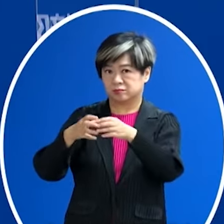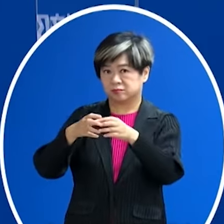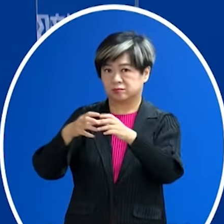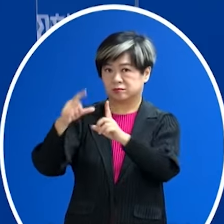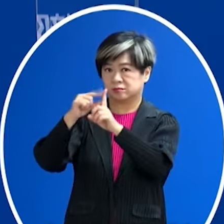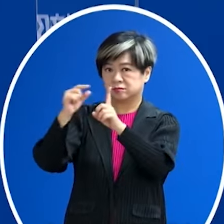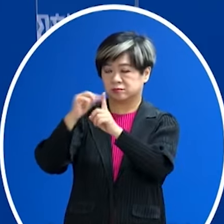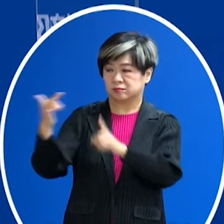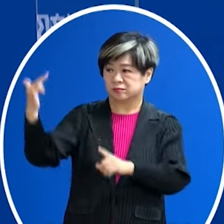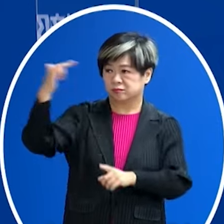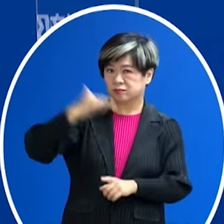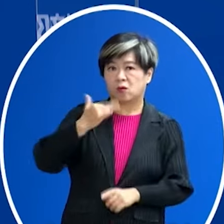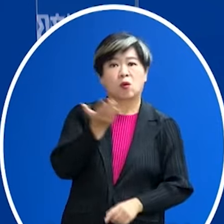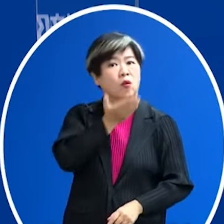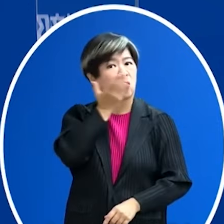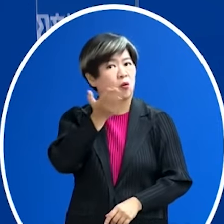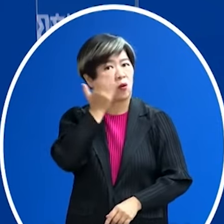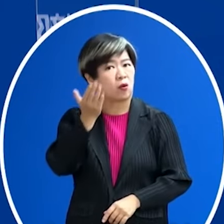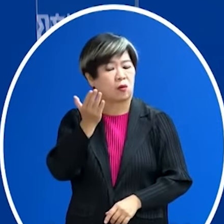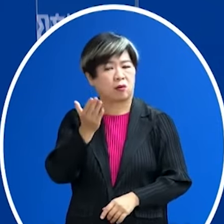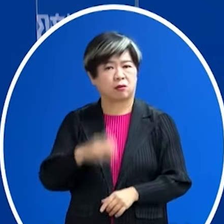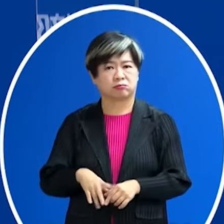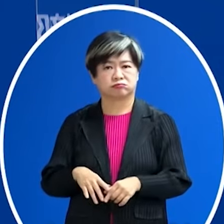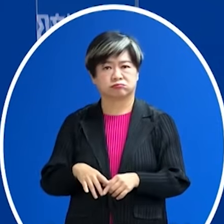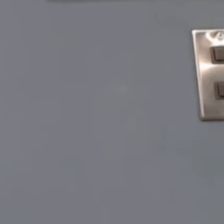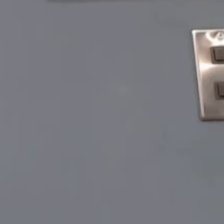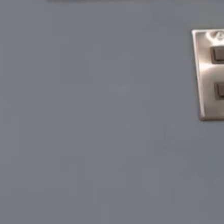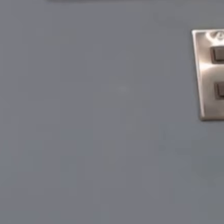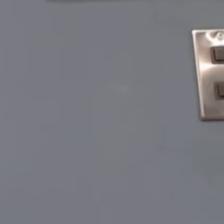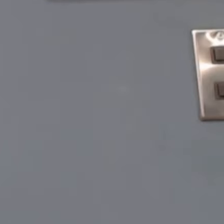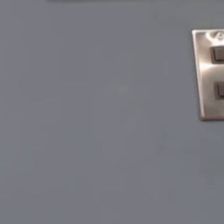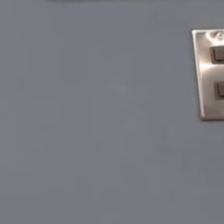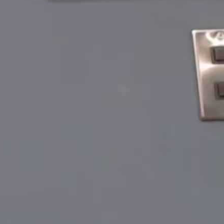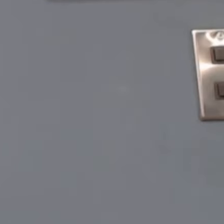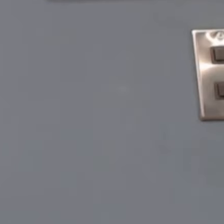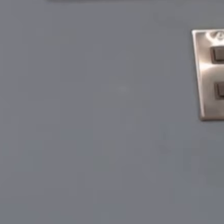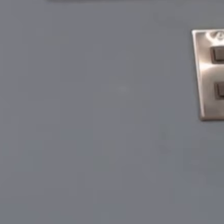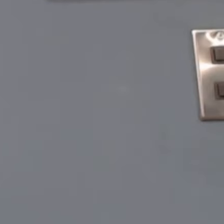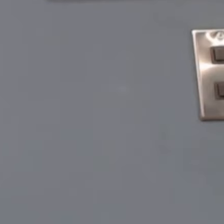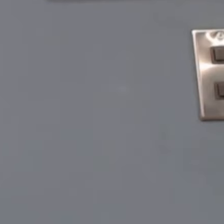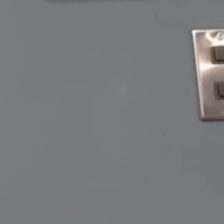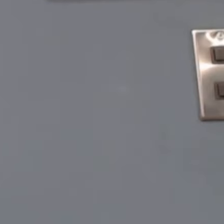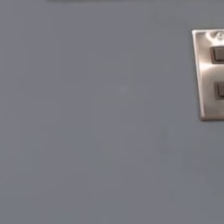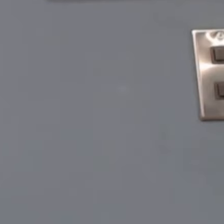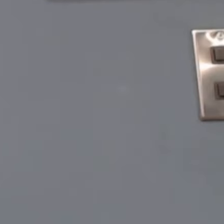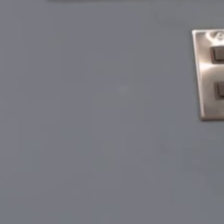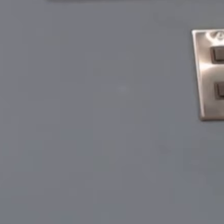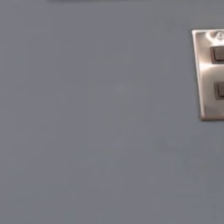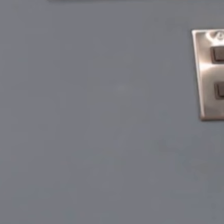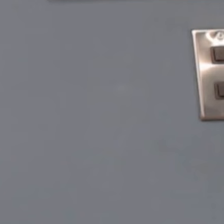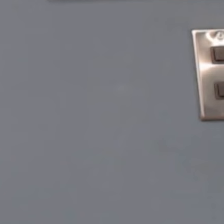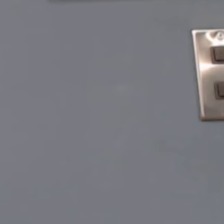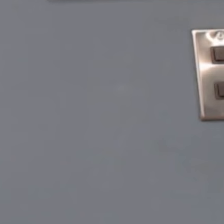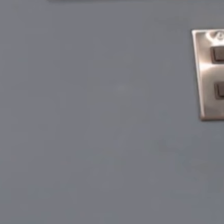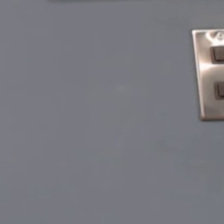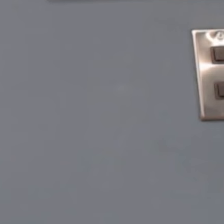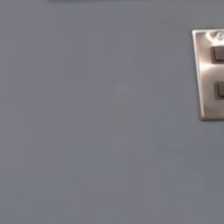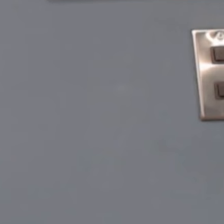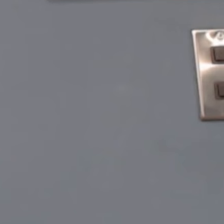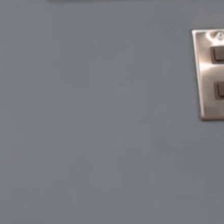also learn some things from that, and they will know how to do and what the government says, so they can prepare for that.